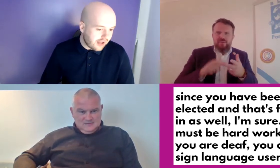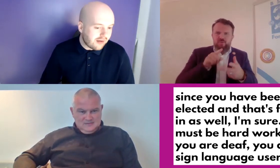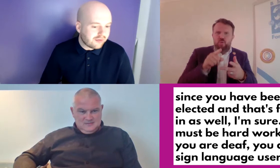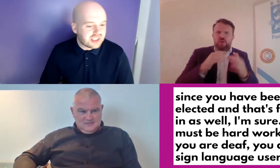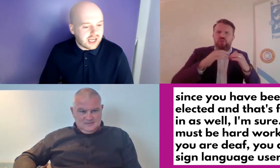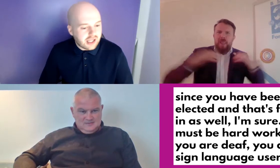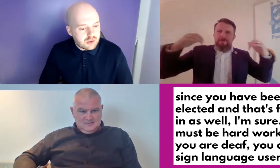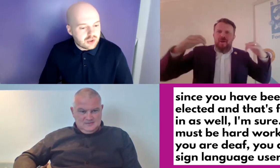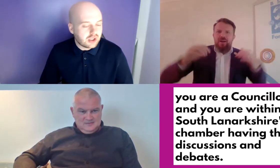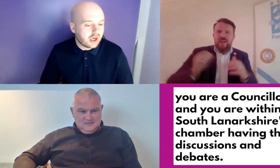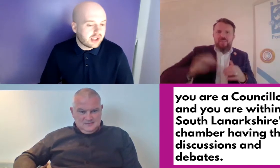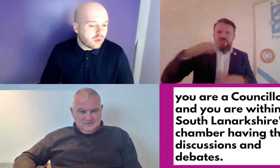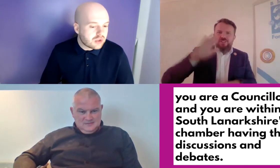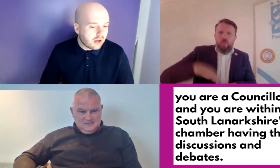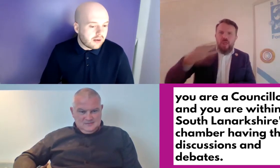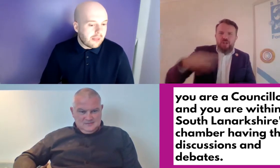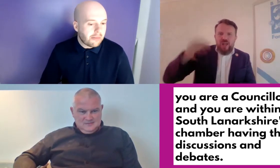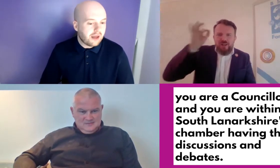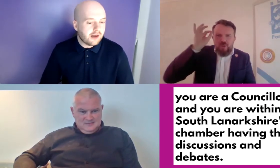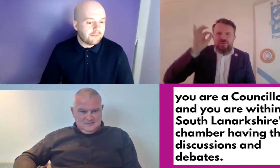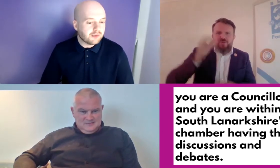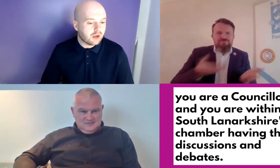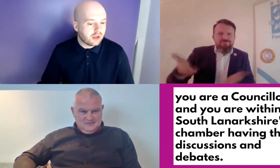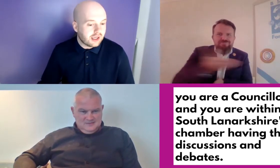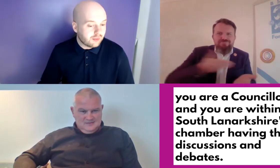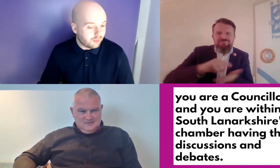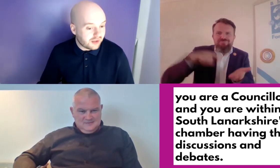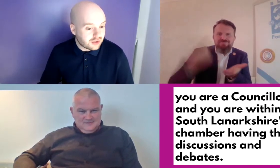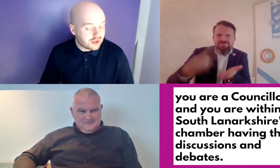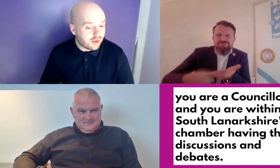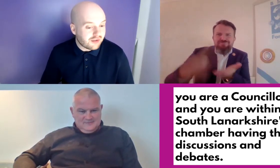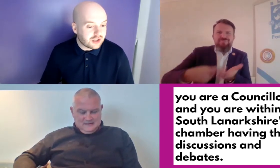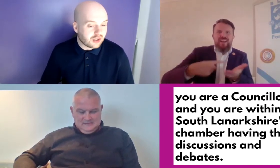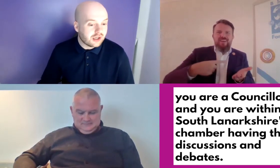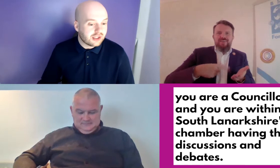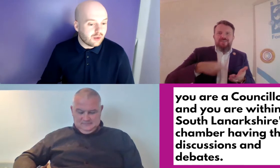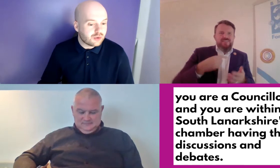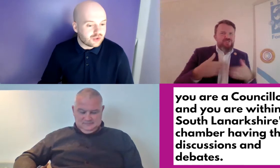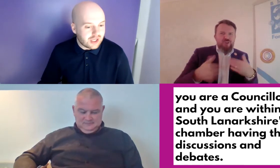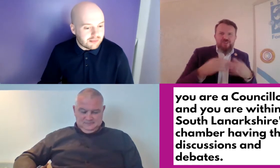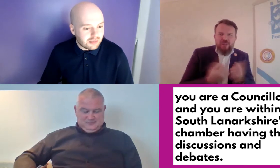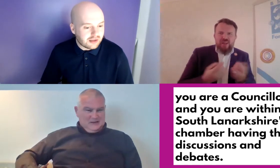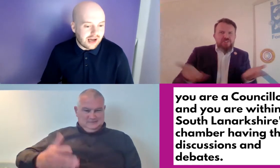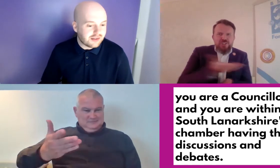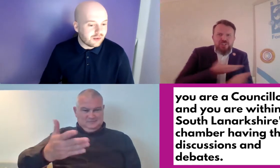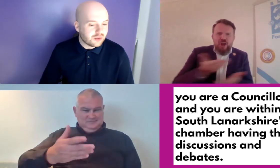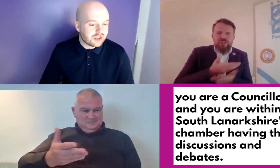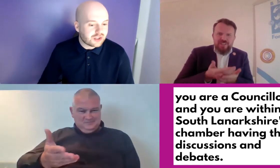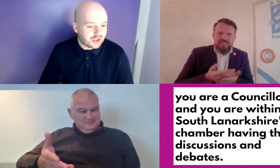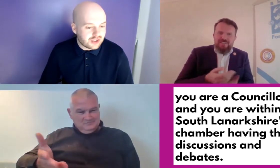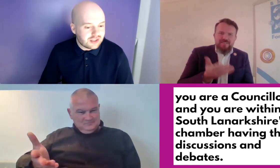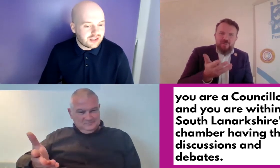You're deaf, you're a sign language user, you're a counsellor, you're within South Lanarkshire Council's chamber having